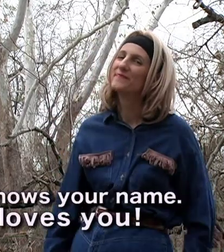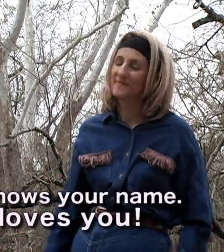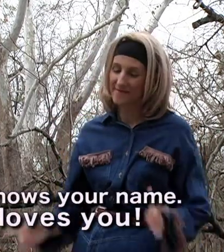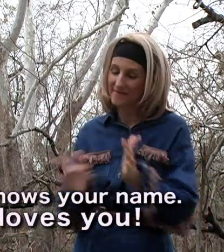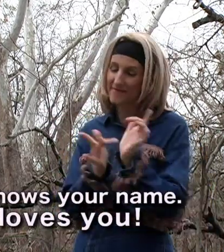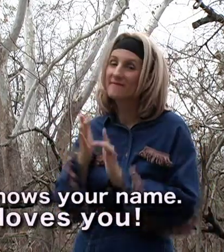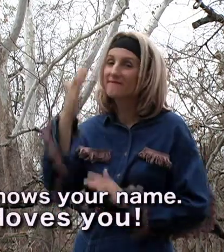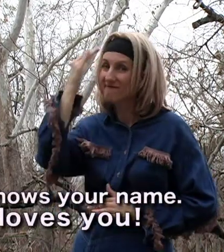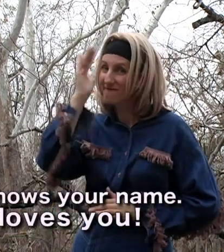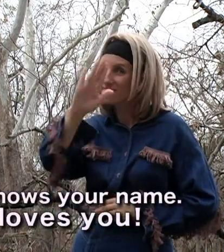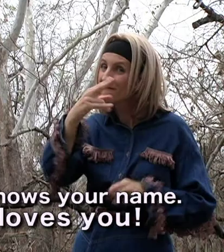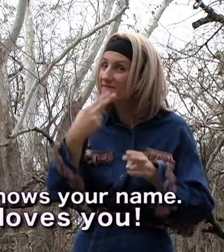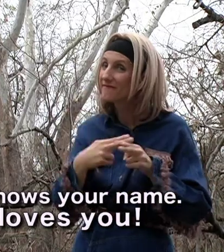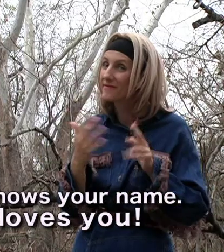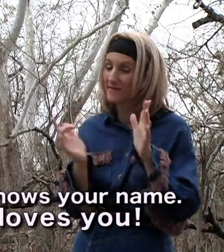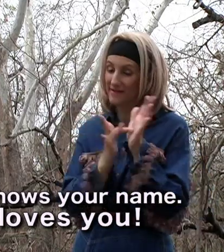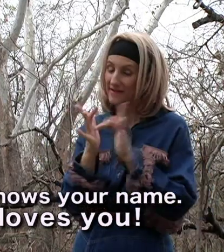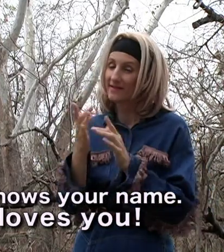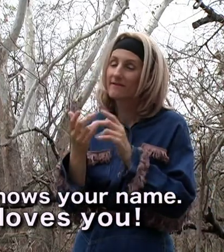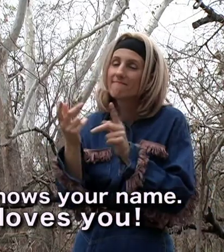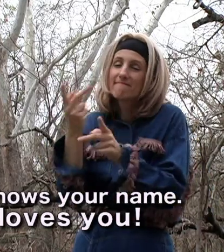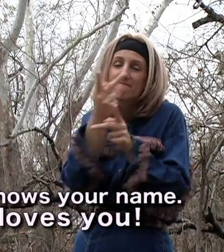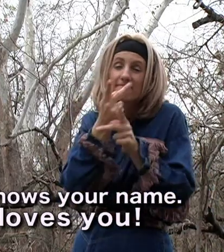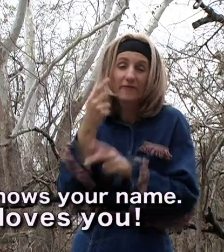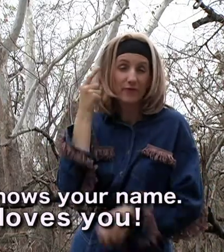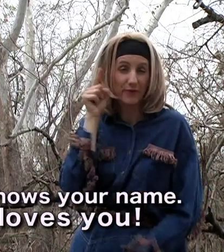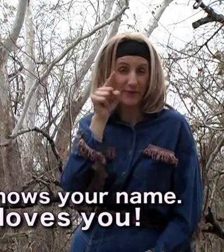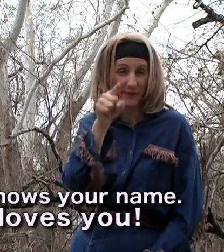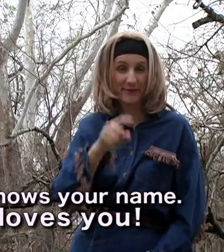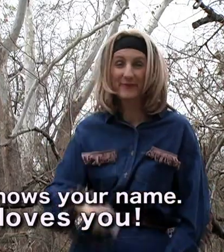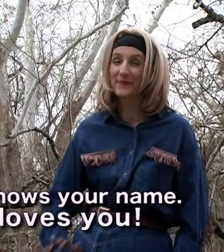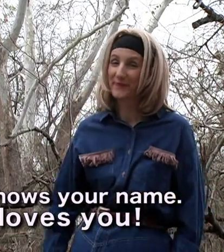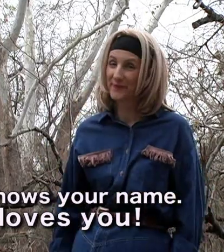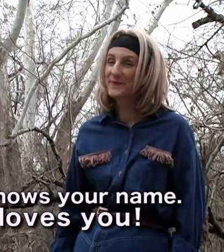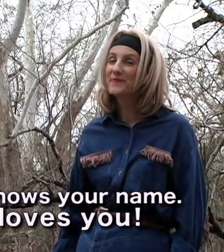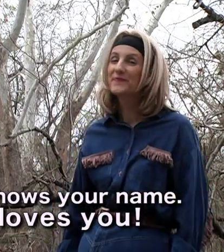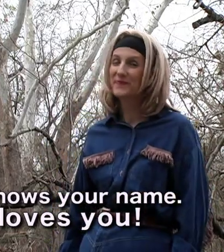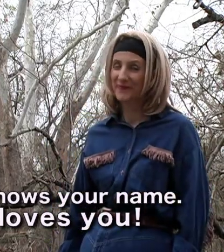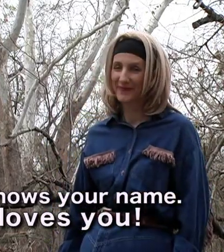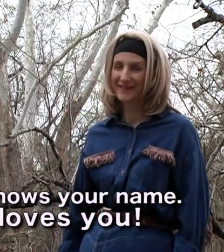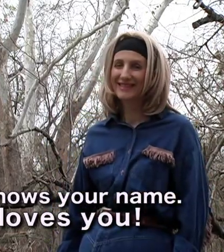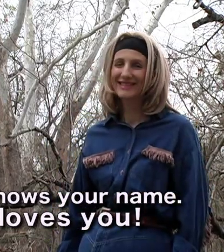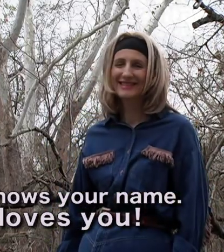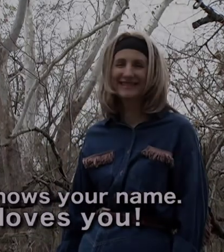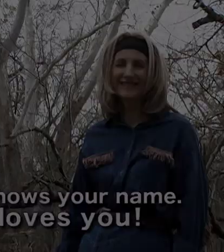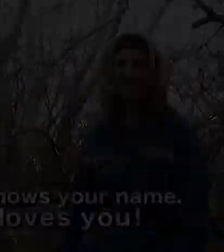Jesus loves you. Jesus knows your name. He wants to care for you. Jesus loves you.